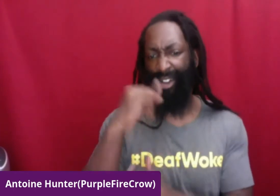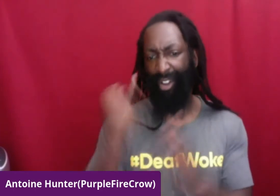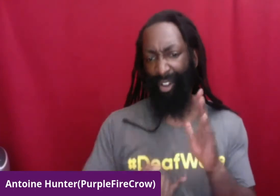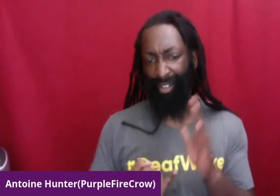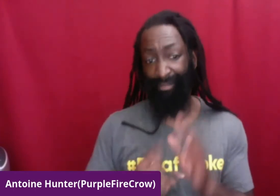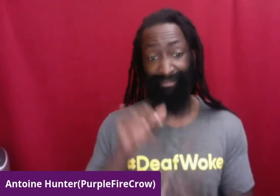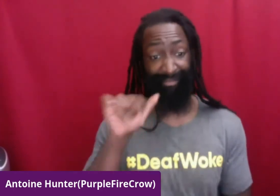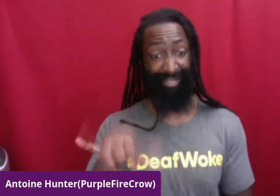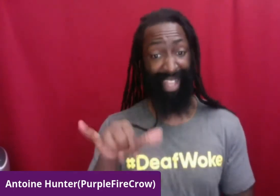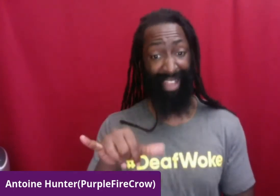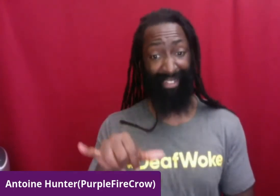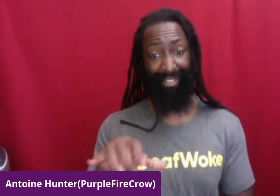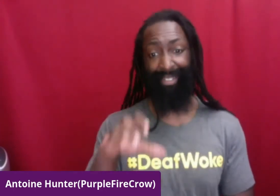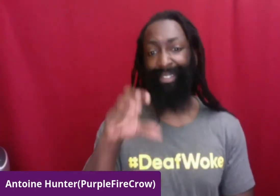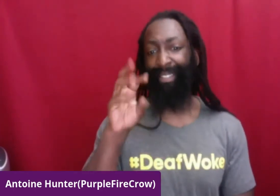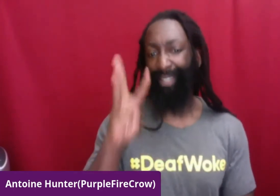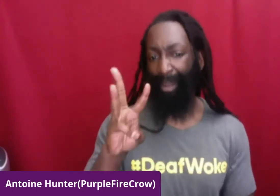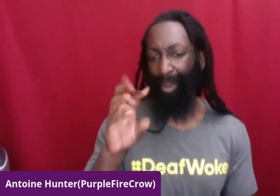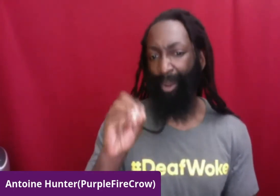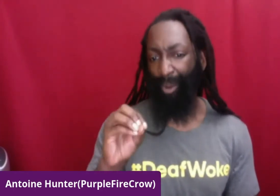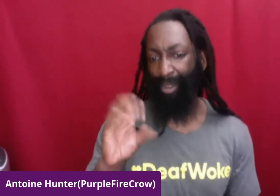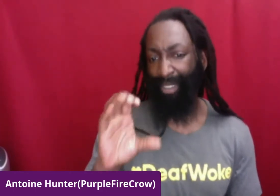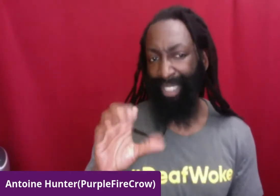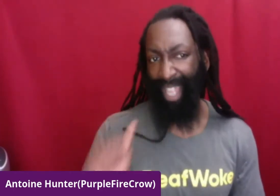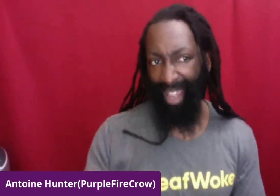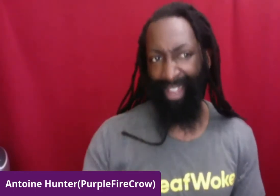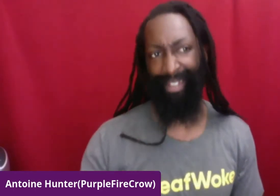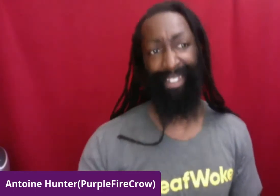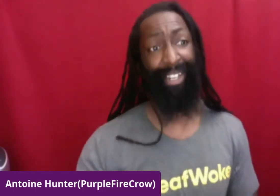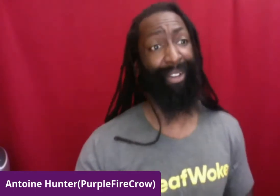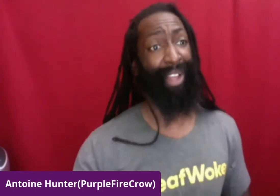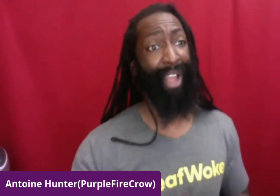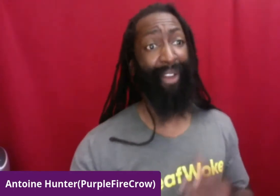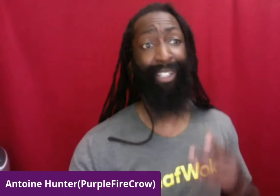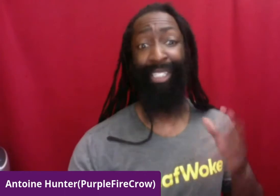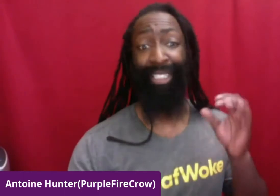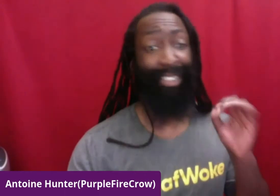She's also involved in Women of Color of Arts.